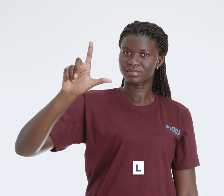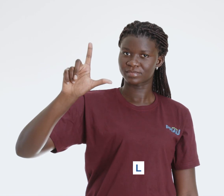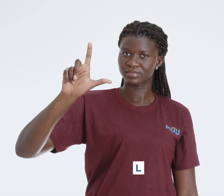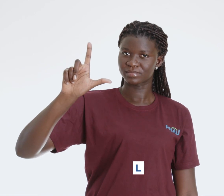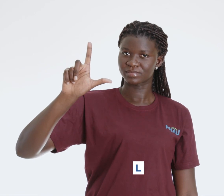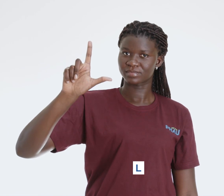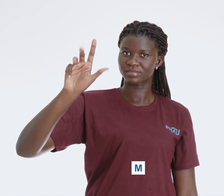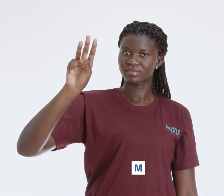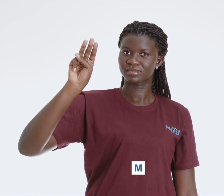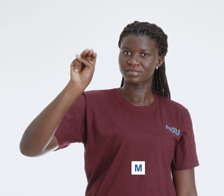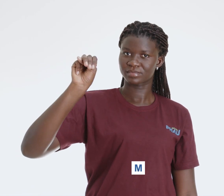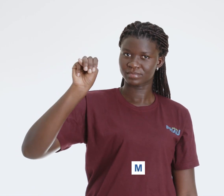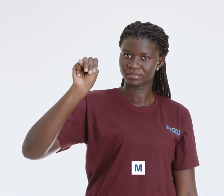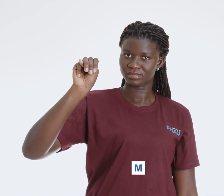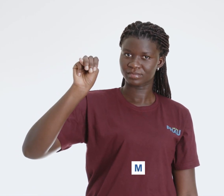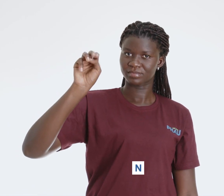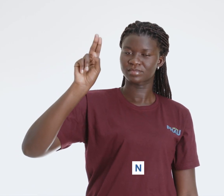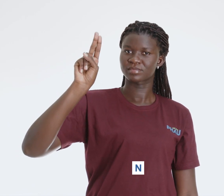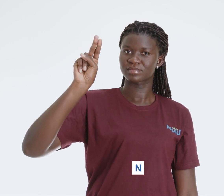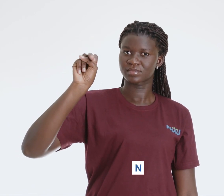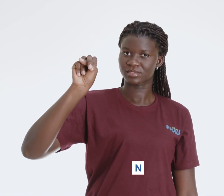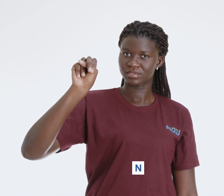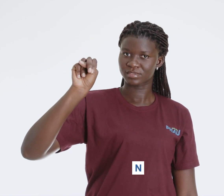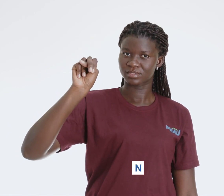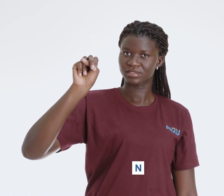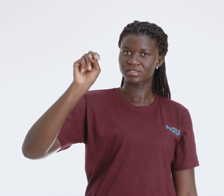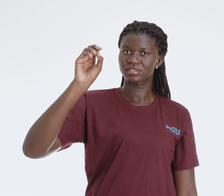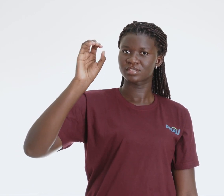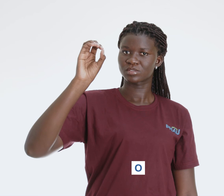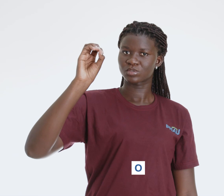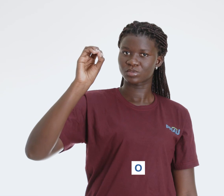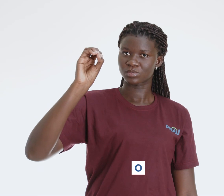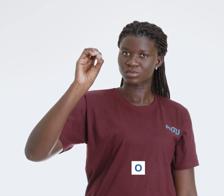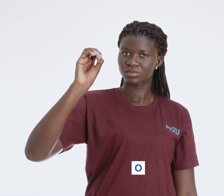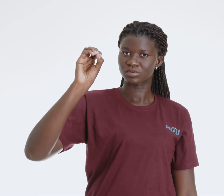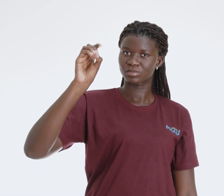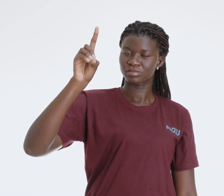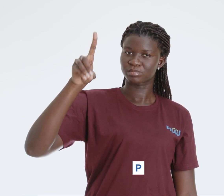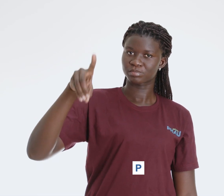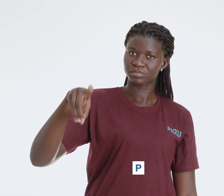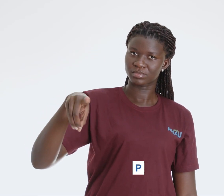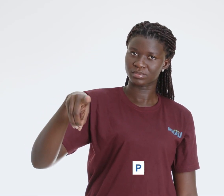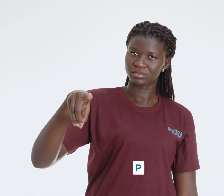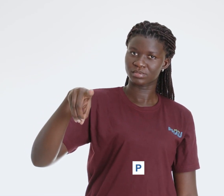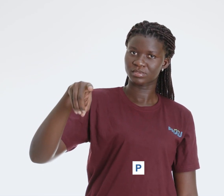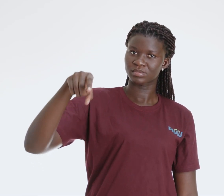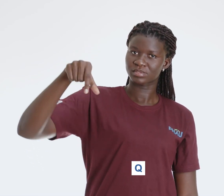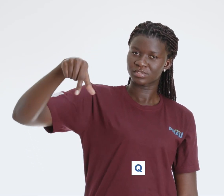L, M, N, O, P,